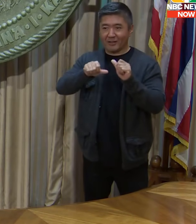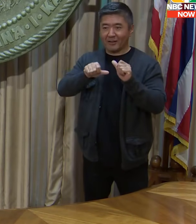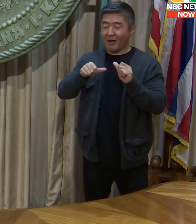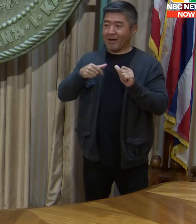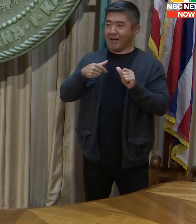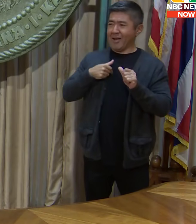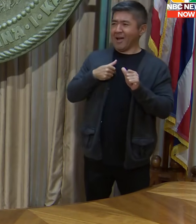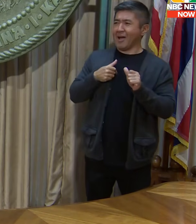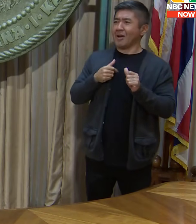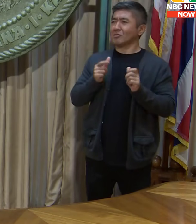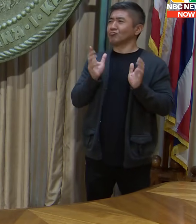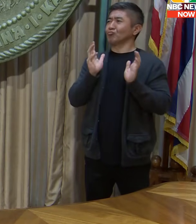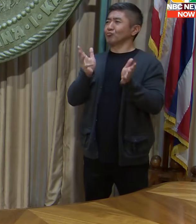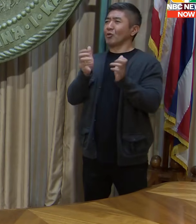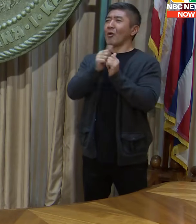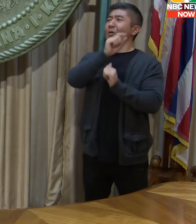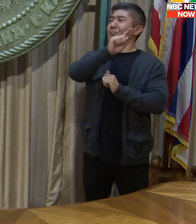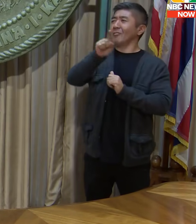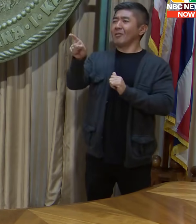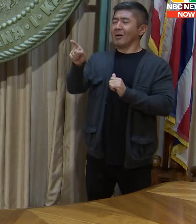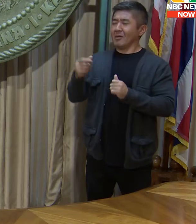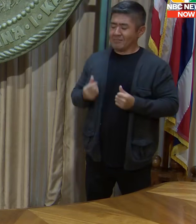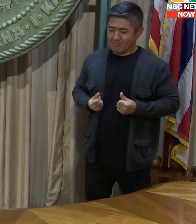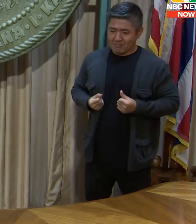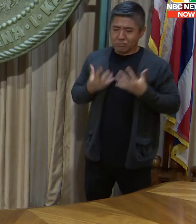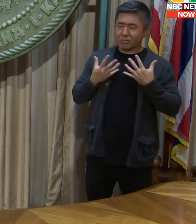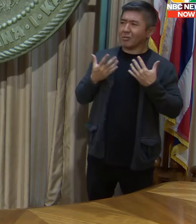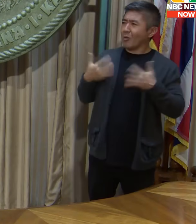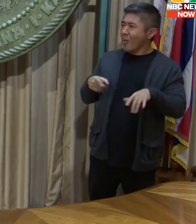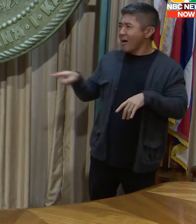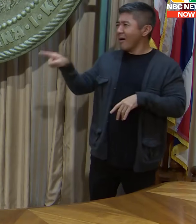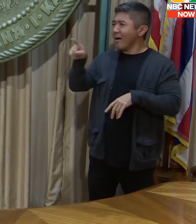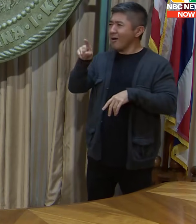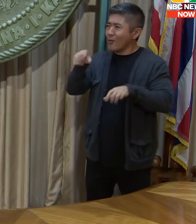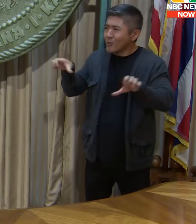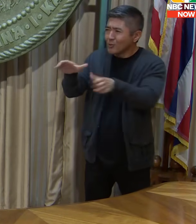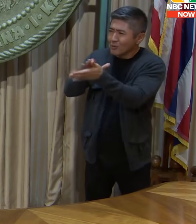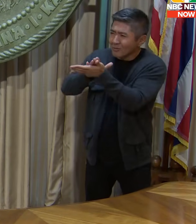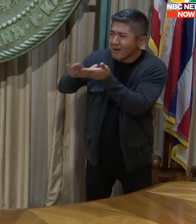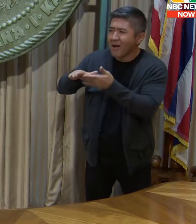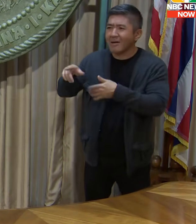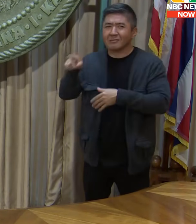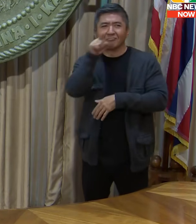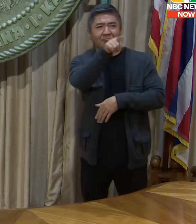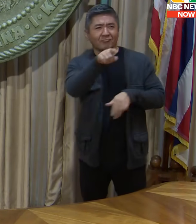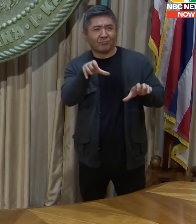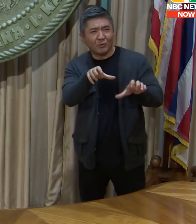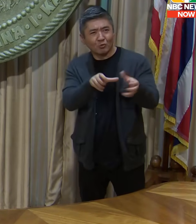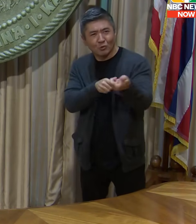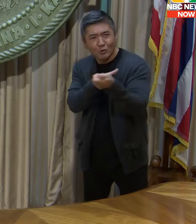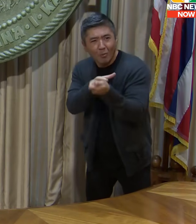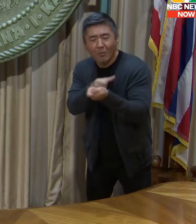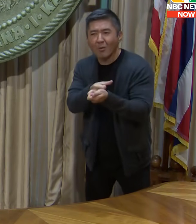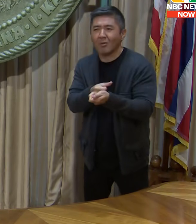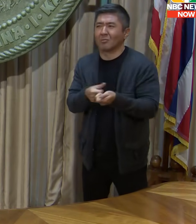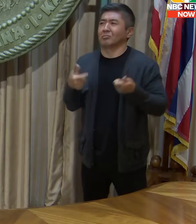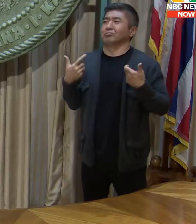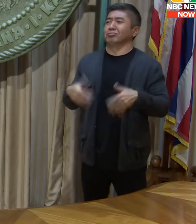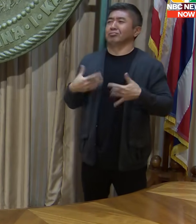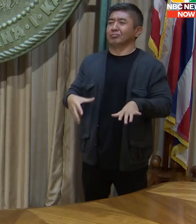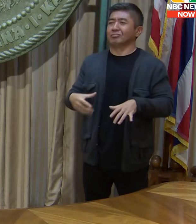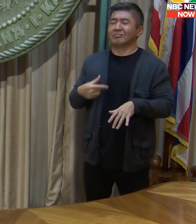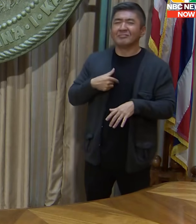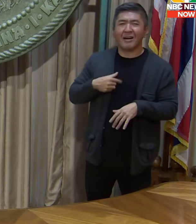I've spoken with, the many acts of kindness and community that I've seen, that I've heard